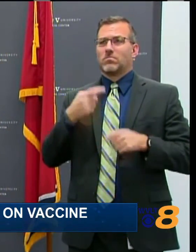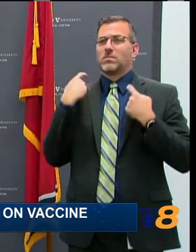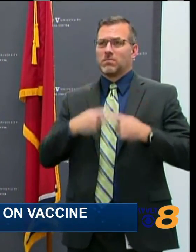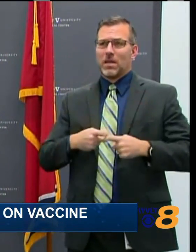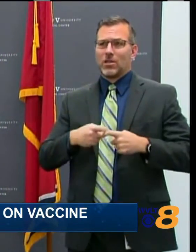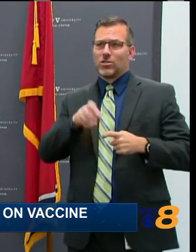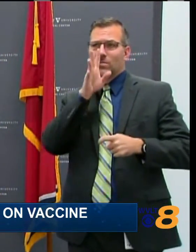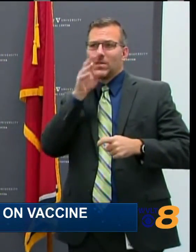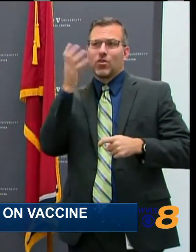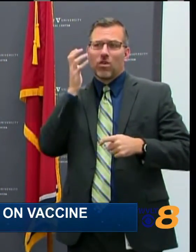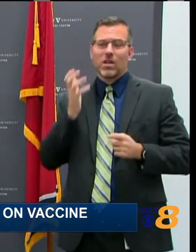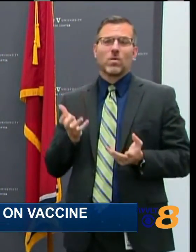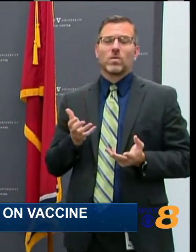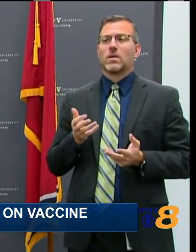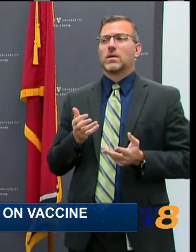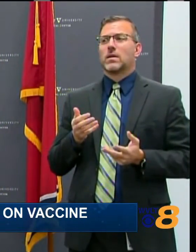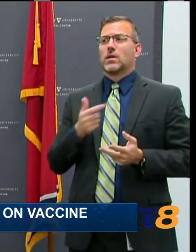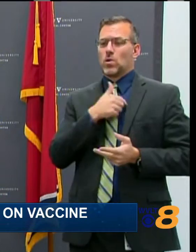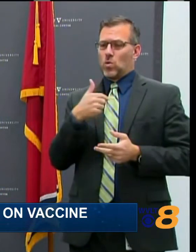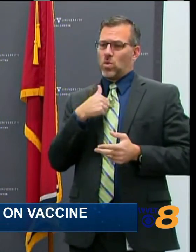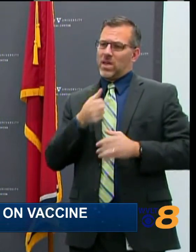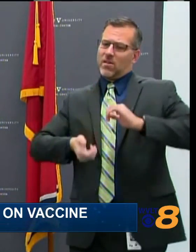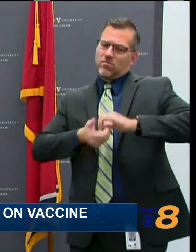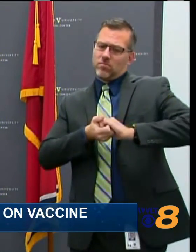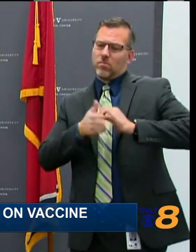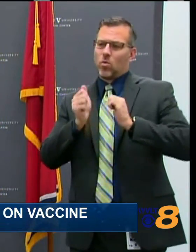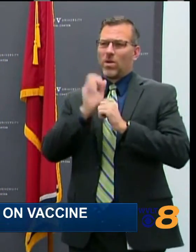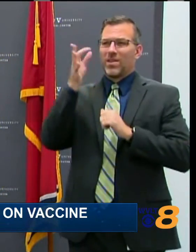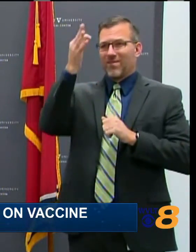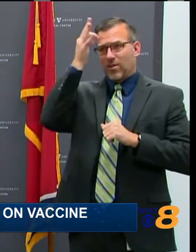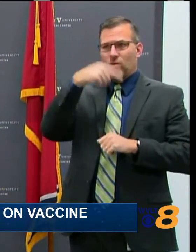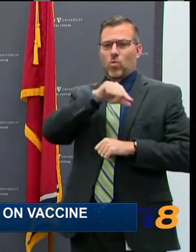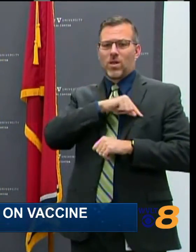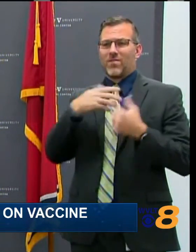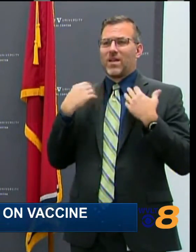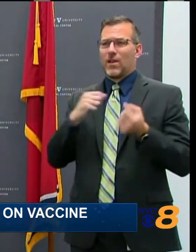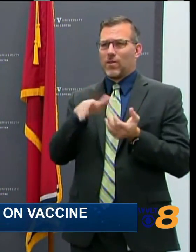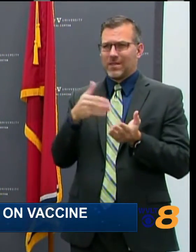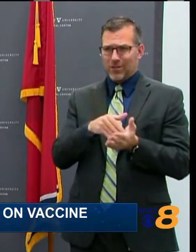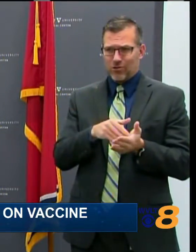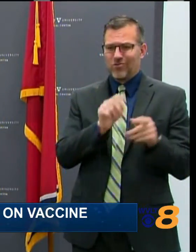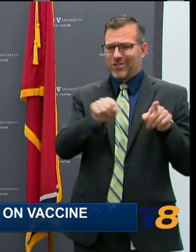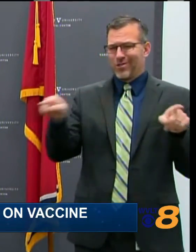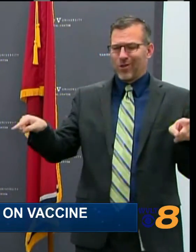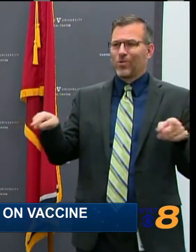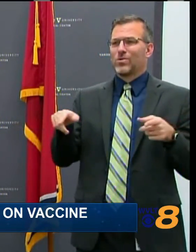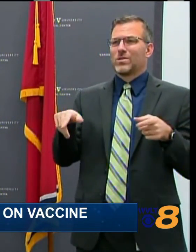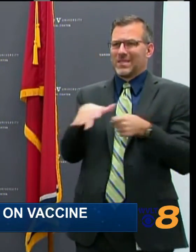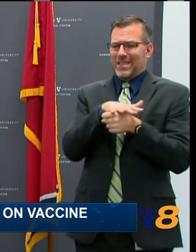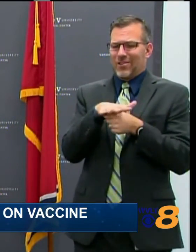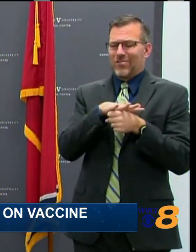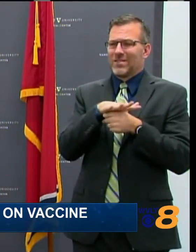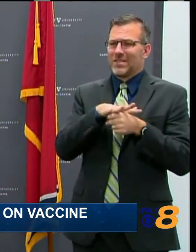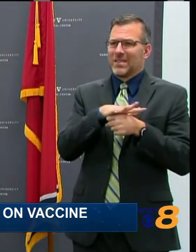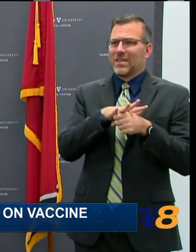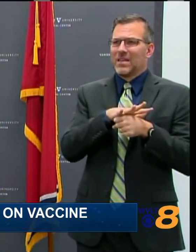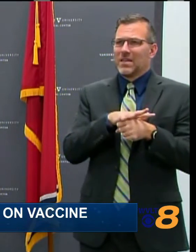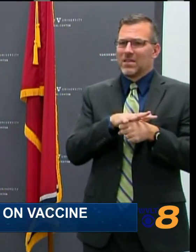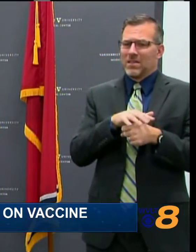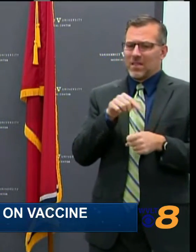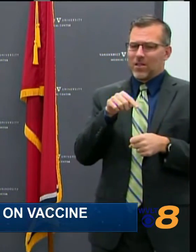radio stations. We engaged with our federally qualified health centers in those communities that are their